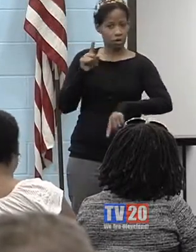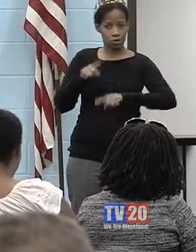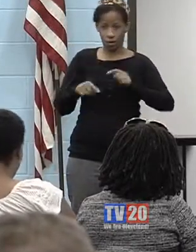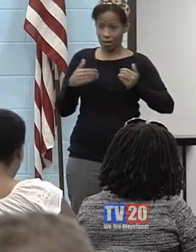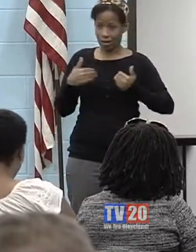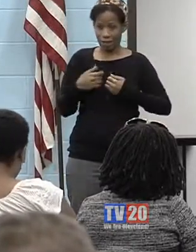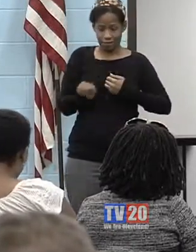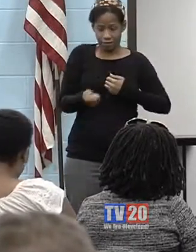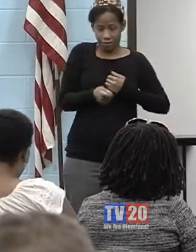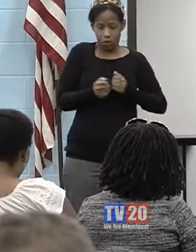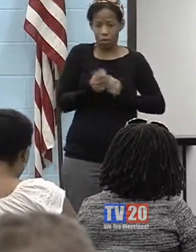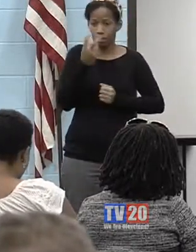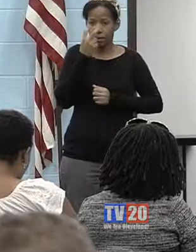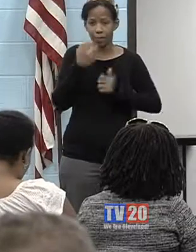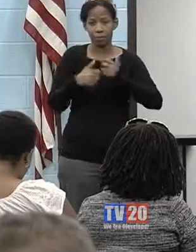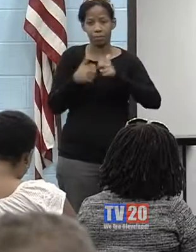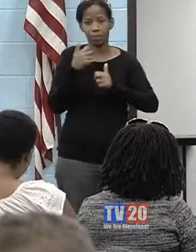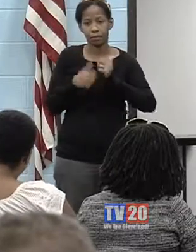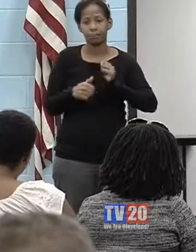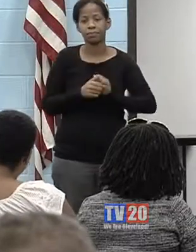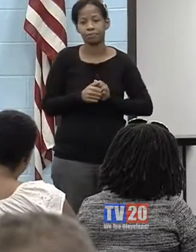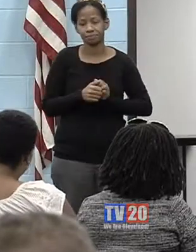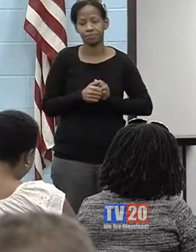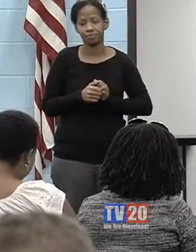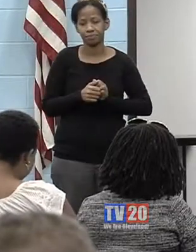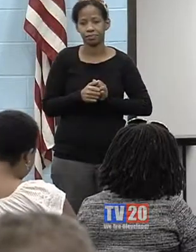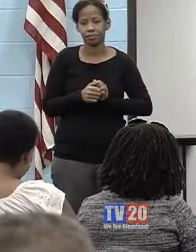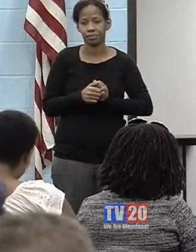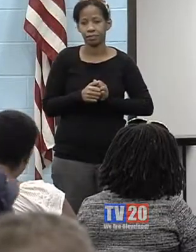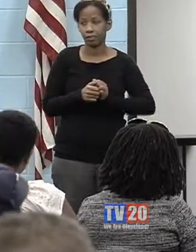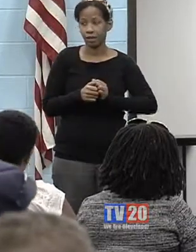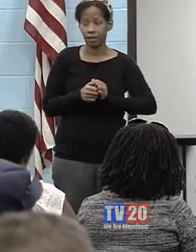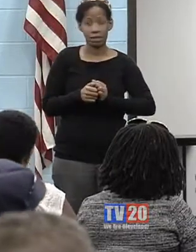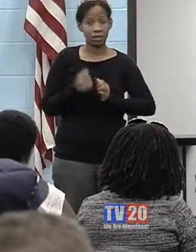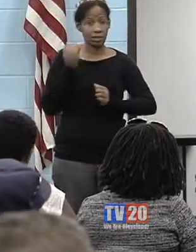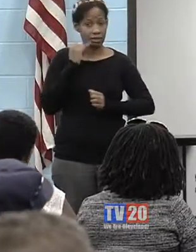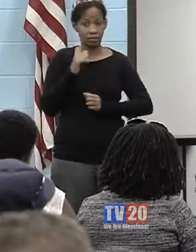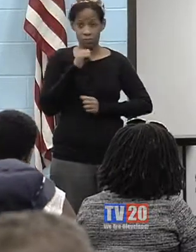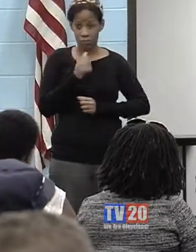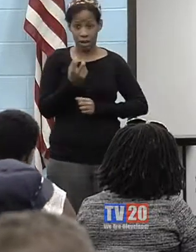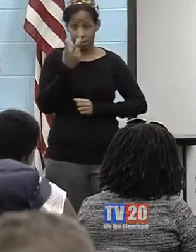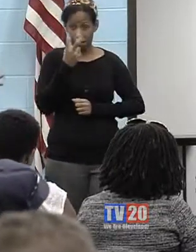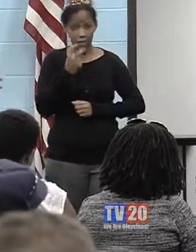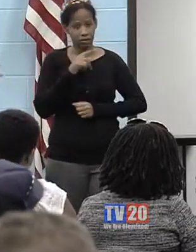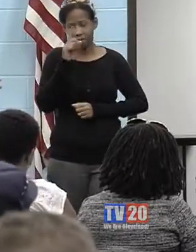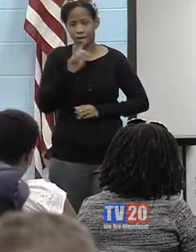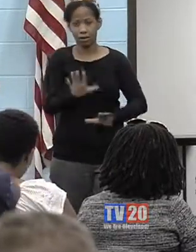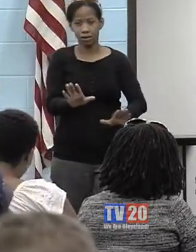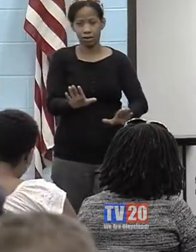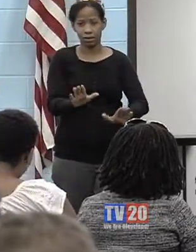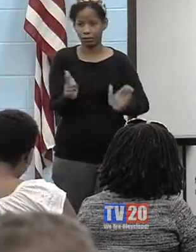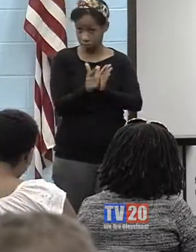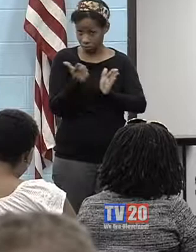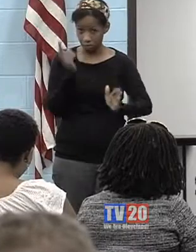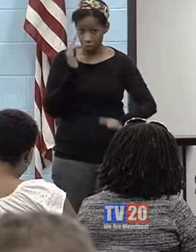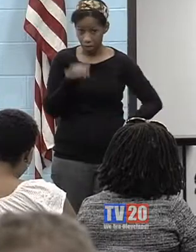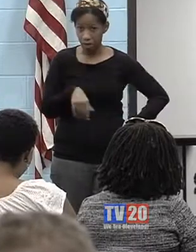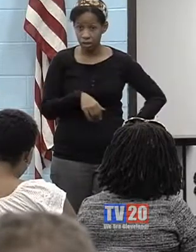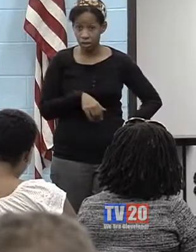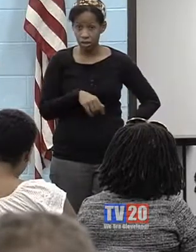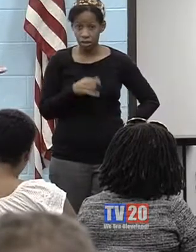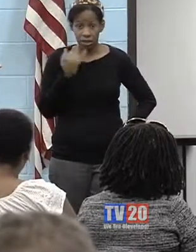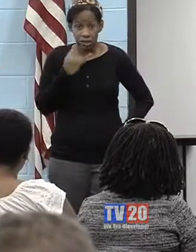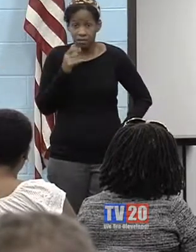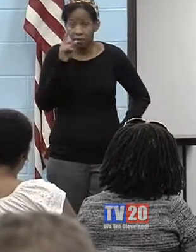or a metallic cane with or without a red tip. So basically, if you aren't blind, don't carry a white cane. You probably didn't know it's against the law to carry a white